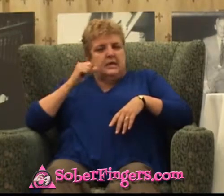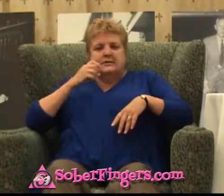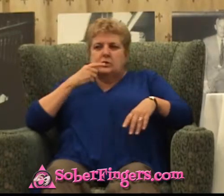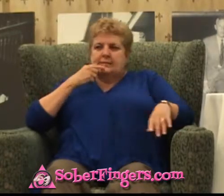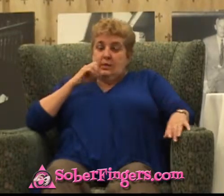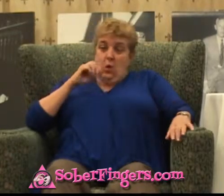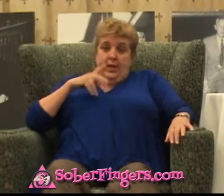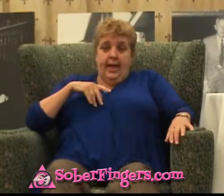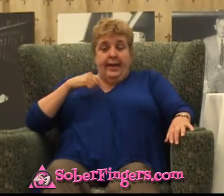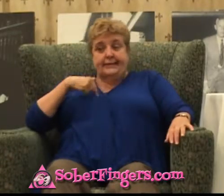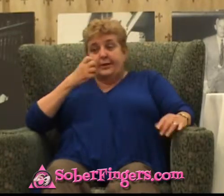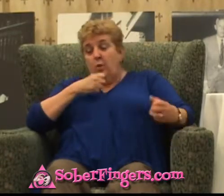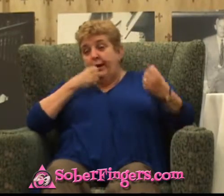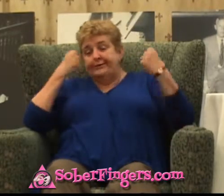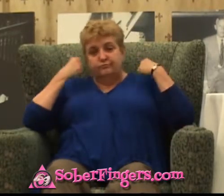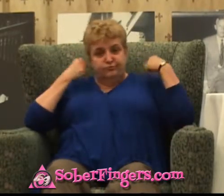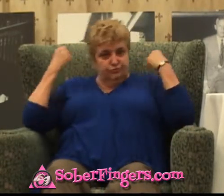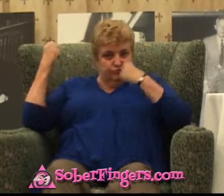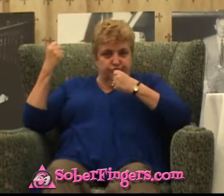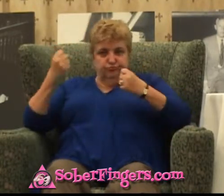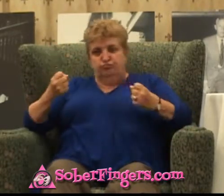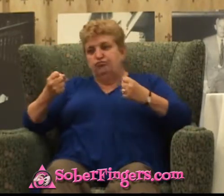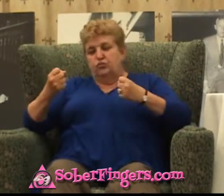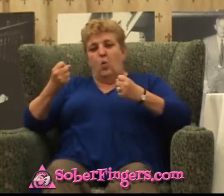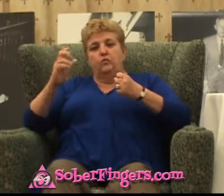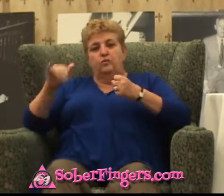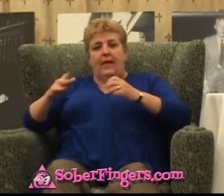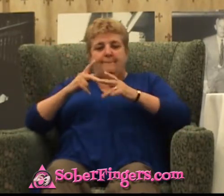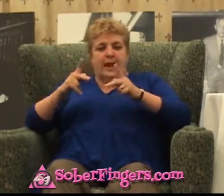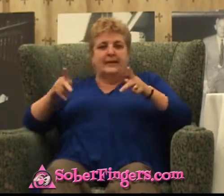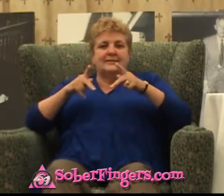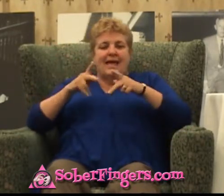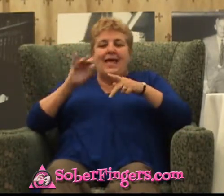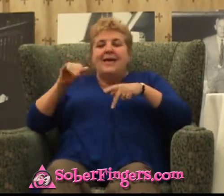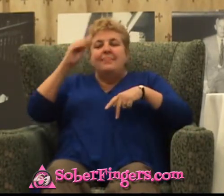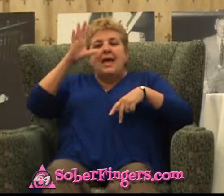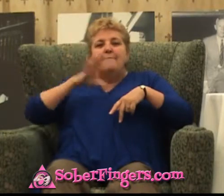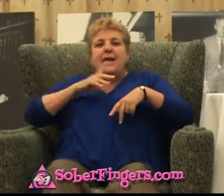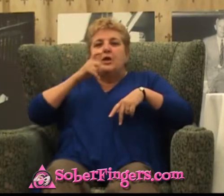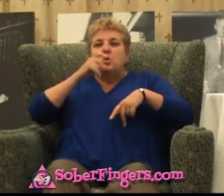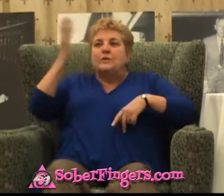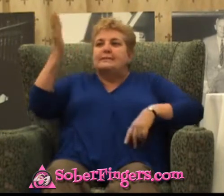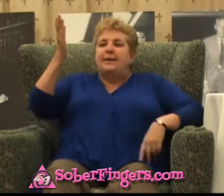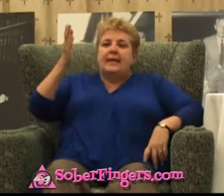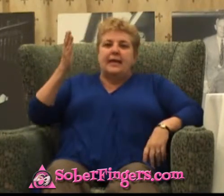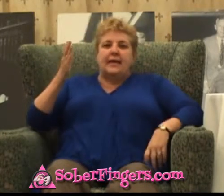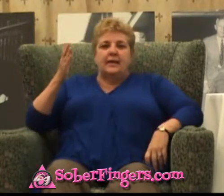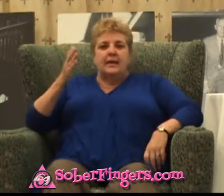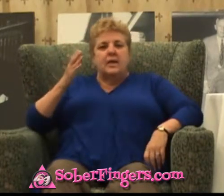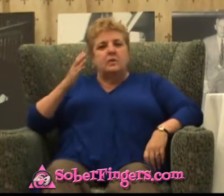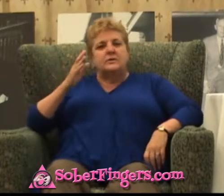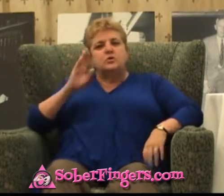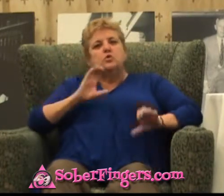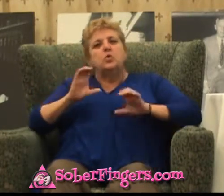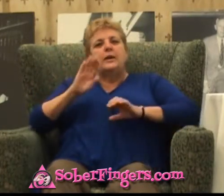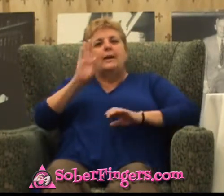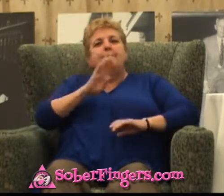couple hours from my home and a couple weeks. And the gentleman that was speaking, giving that big book workshop, was Ed M. that I told you